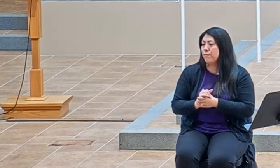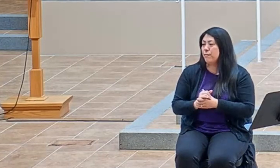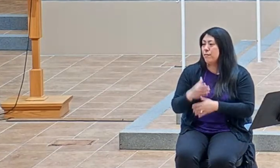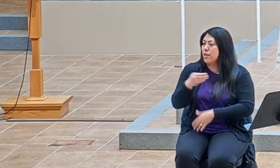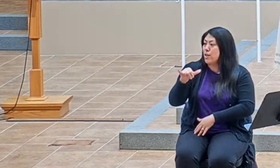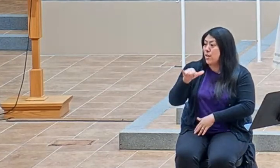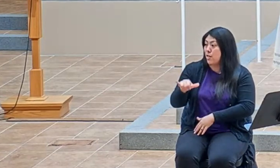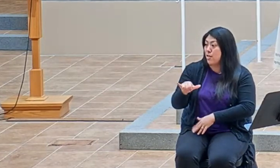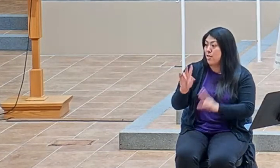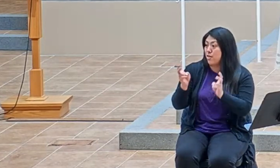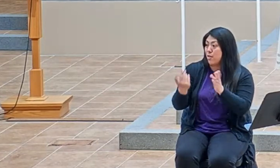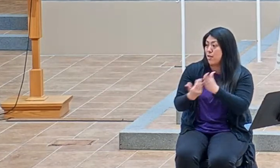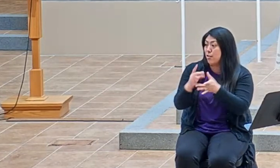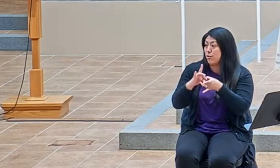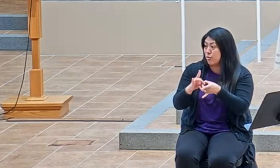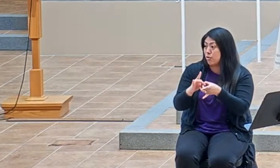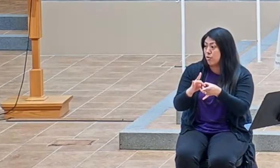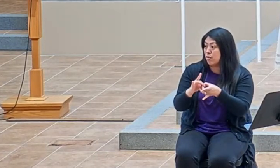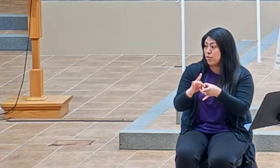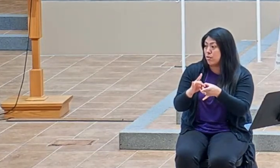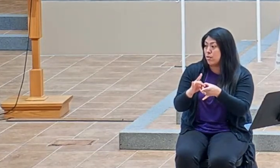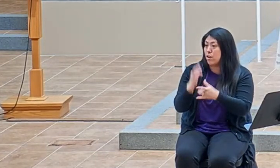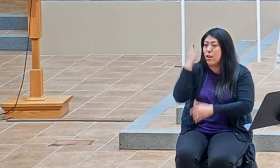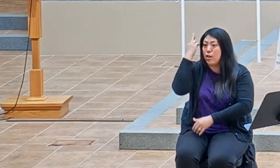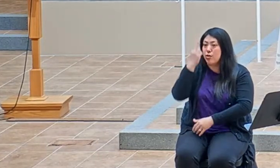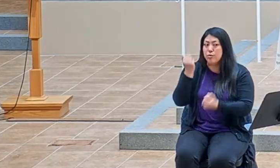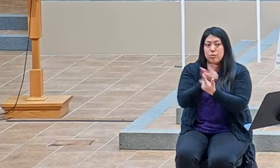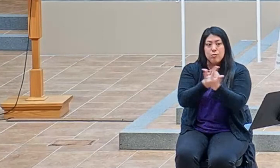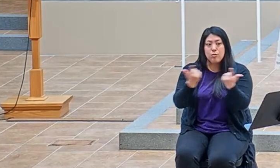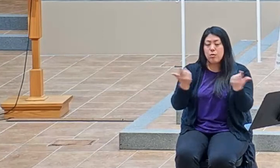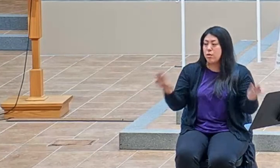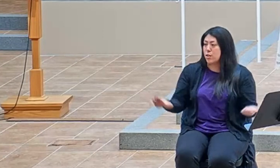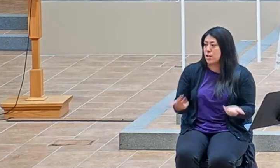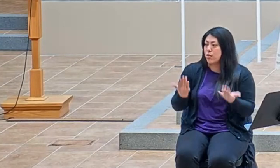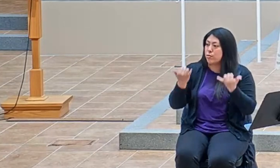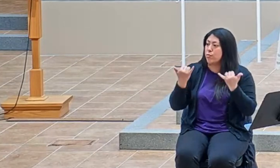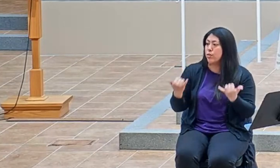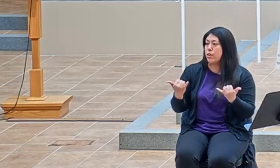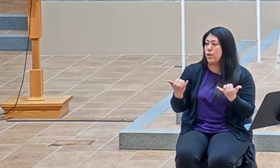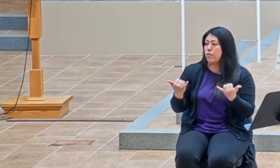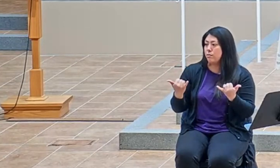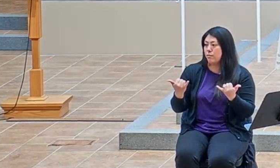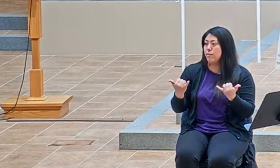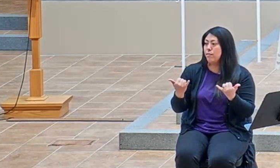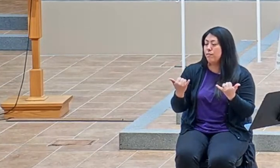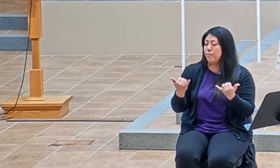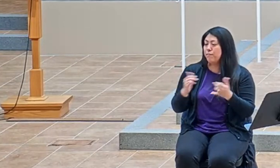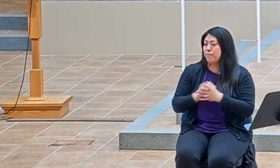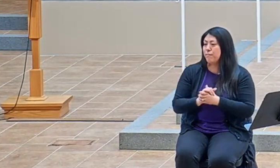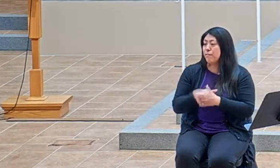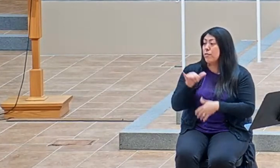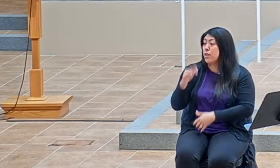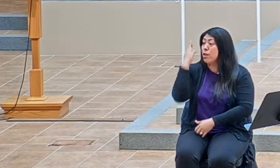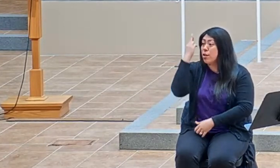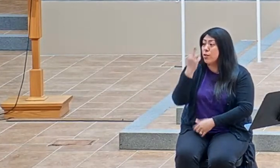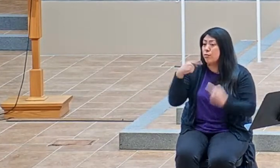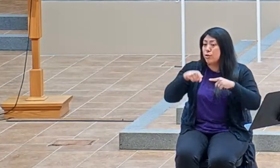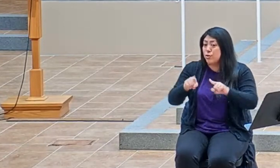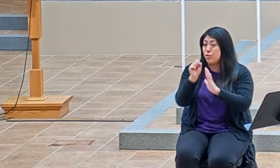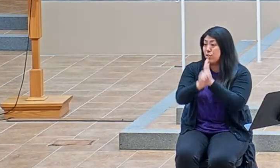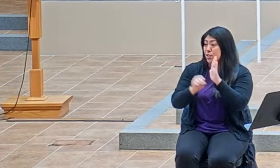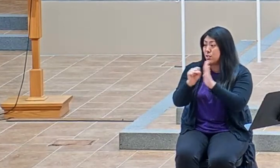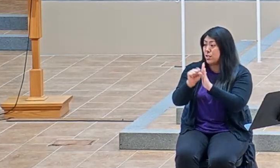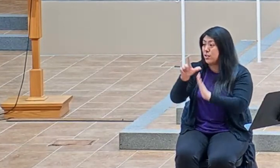And that new covenant is why we are all here right now. That's why during